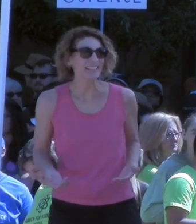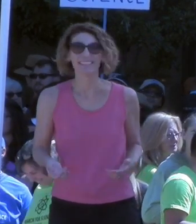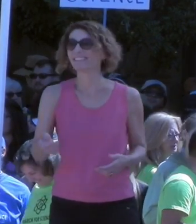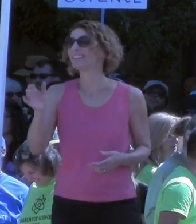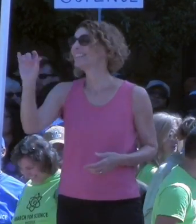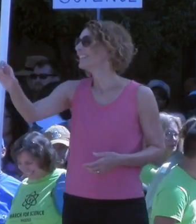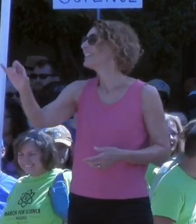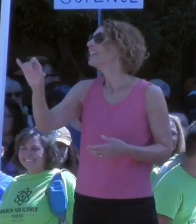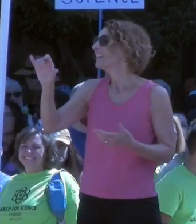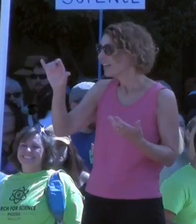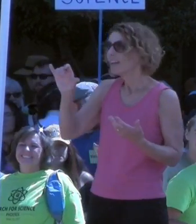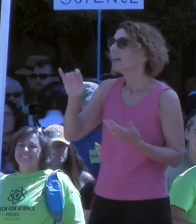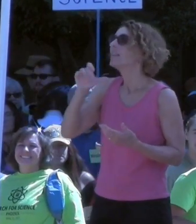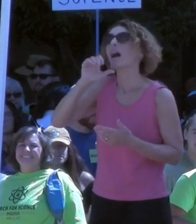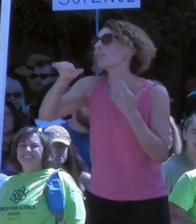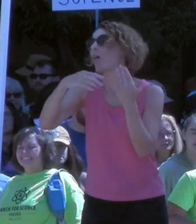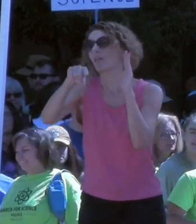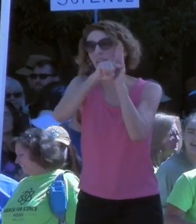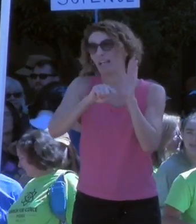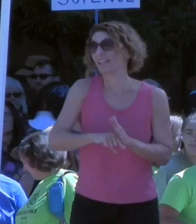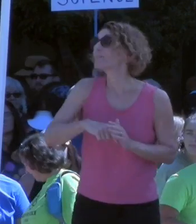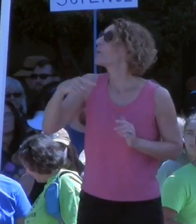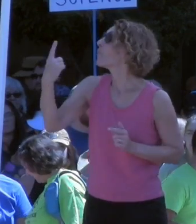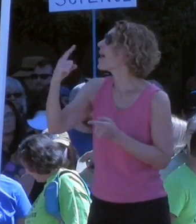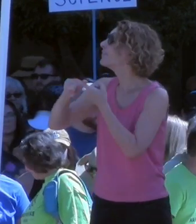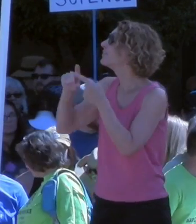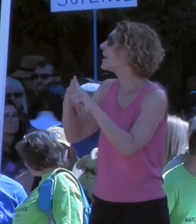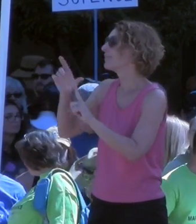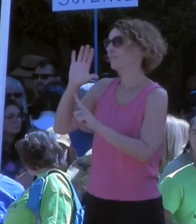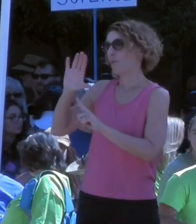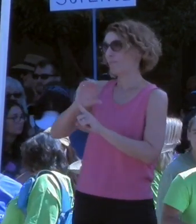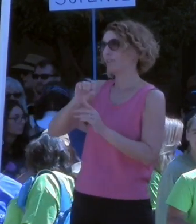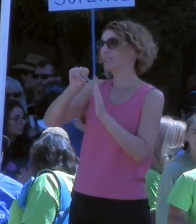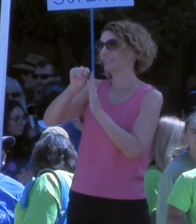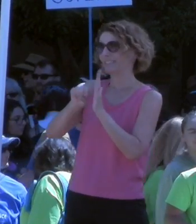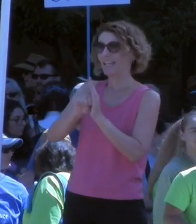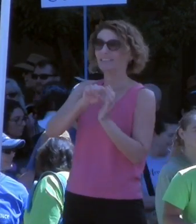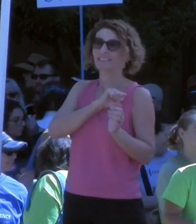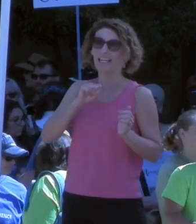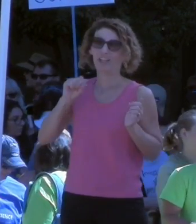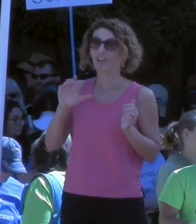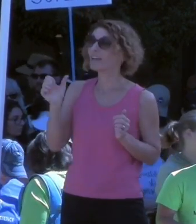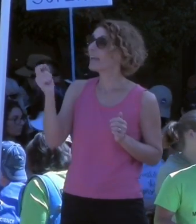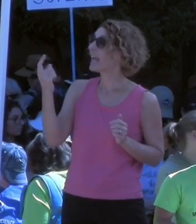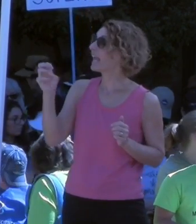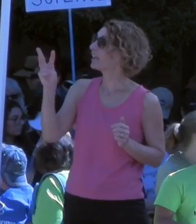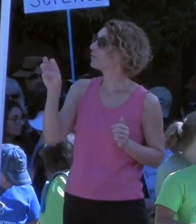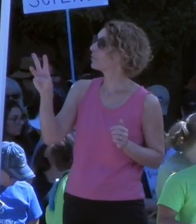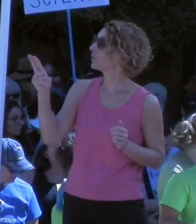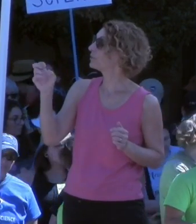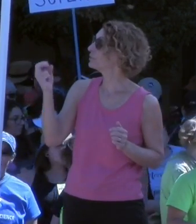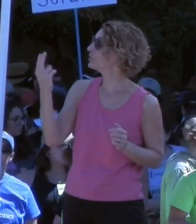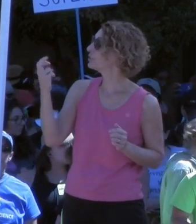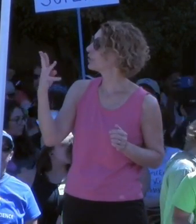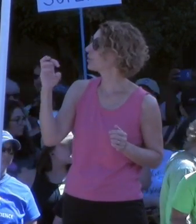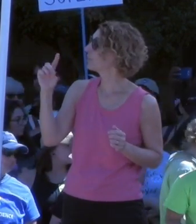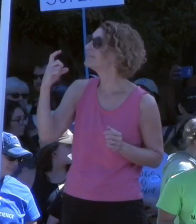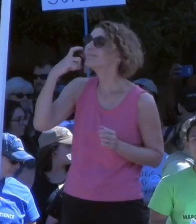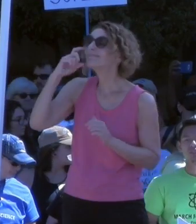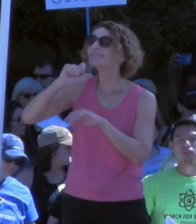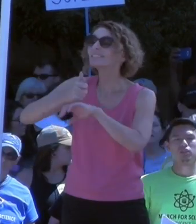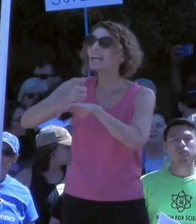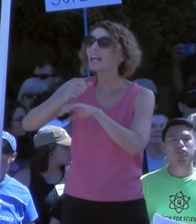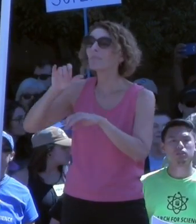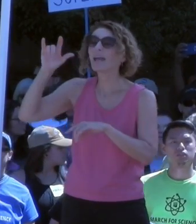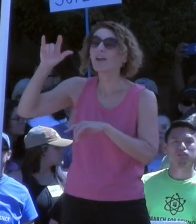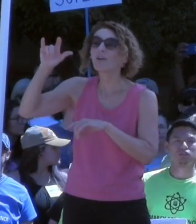Now, it's not all doom and gloom. For instance, a good friend of mine, former state senator Andrew Sherwood, recently set up an aerospace functional group at the